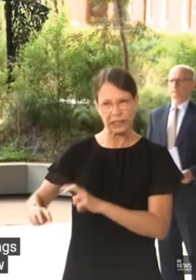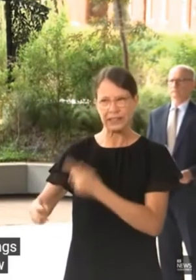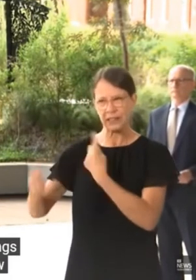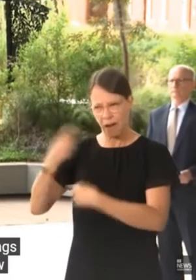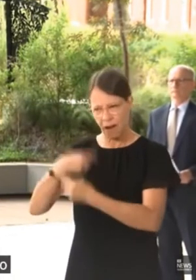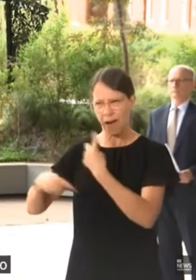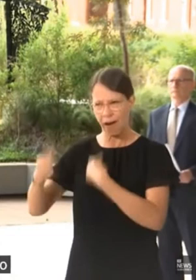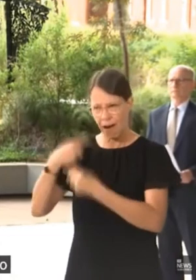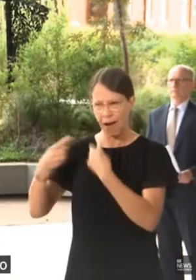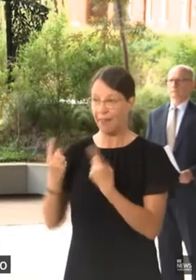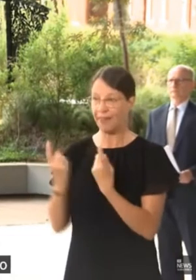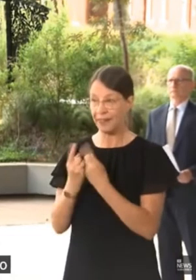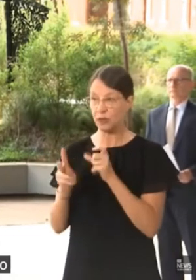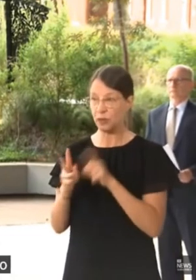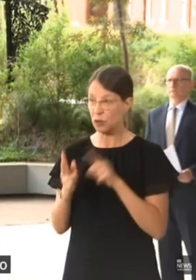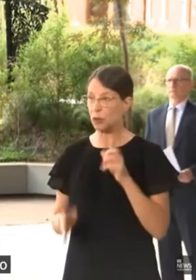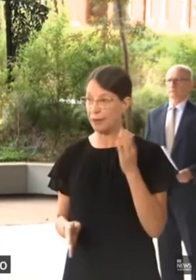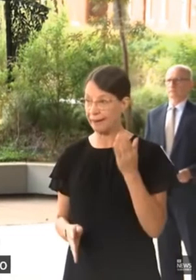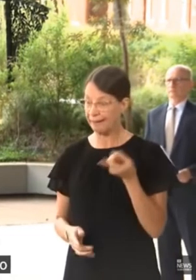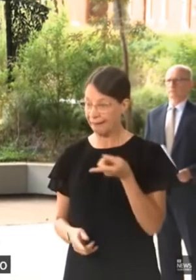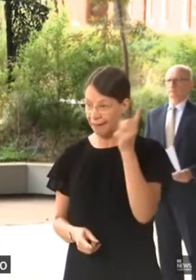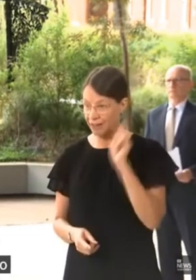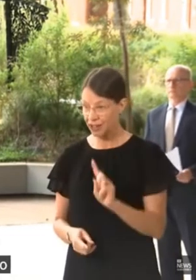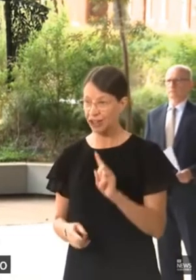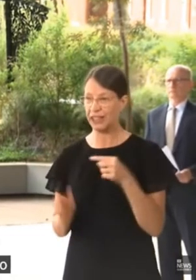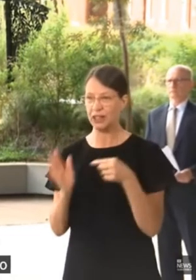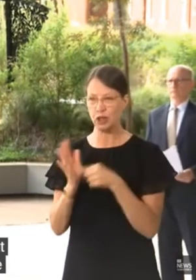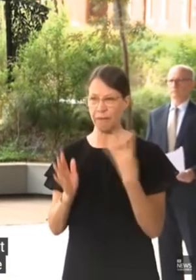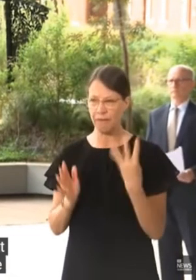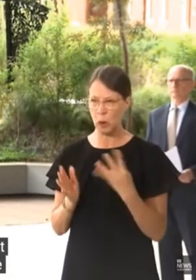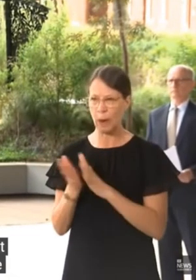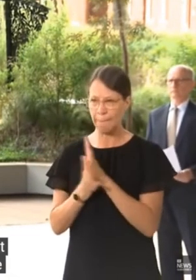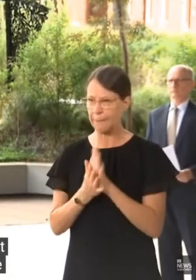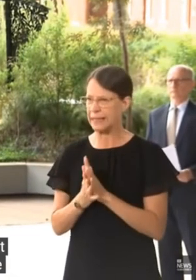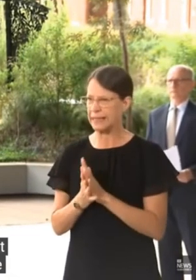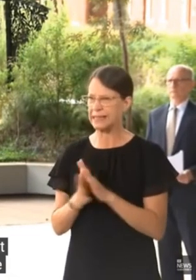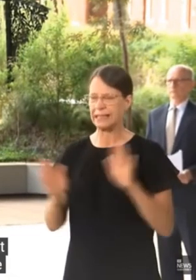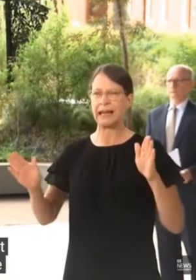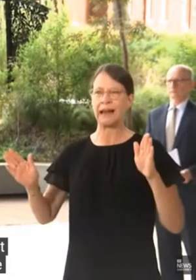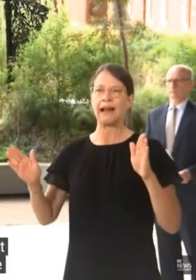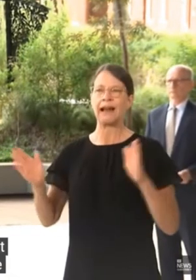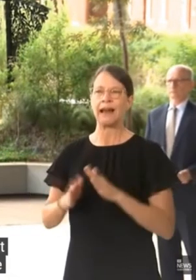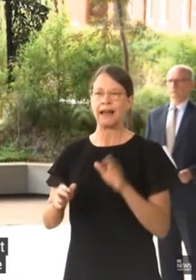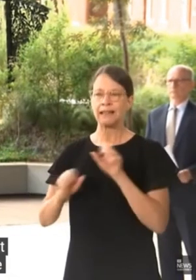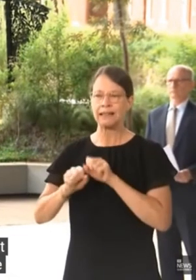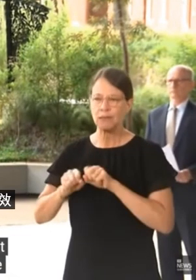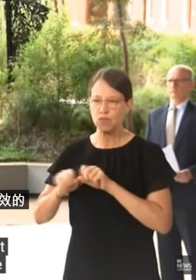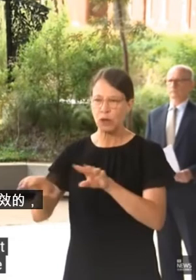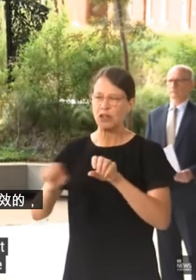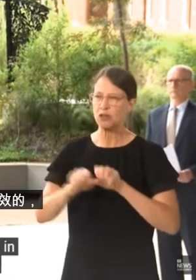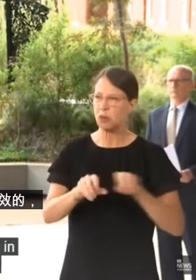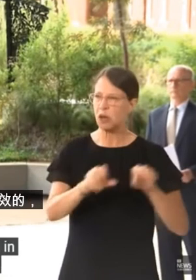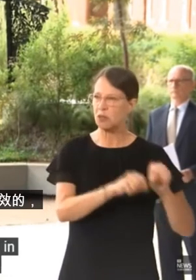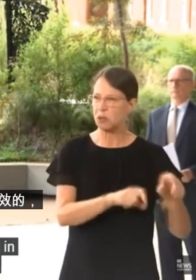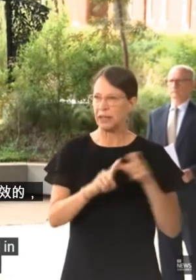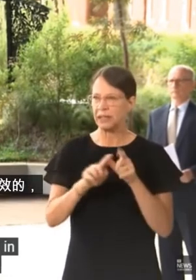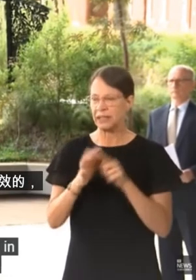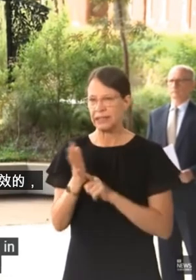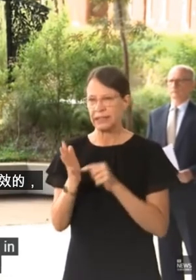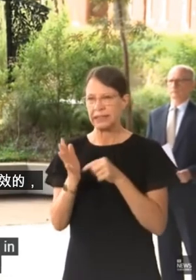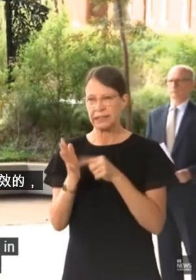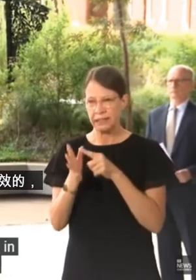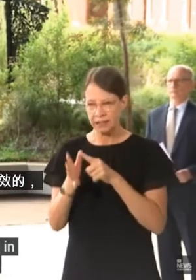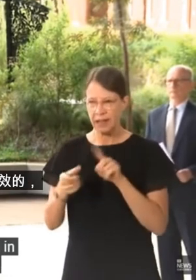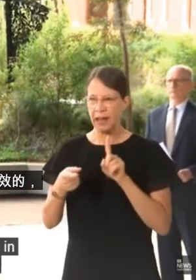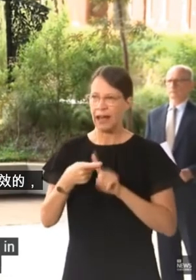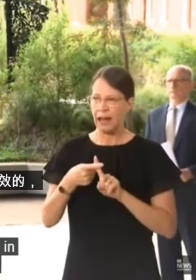the mitigation measures we had in Term 4 were effective at minimising transmission of both the Delta and Omicron variants. So